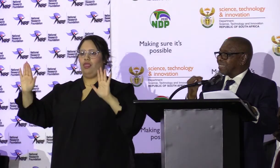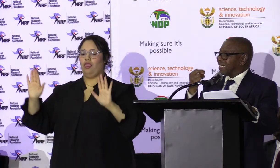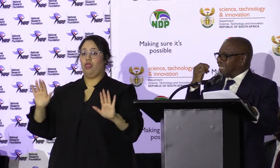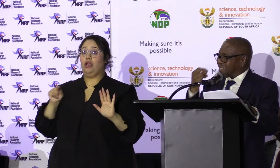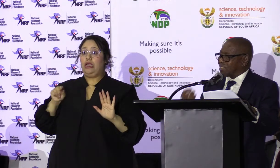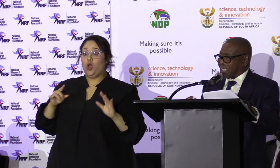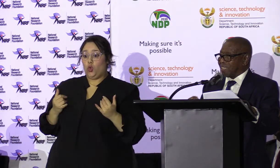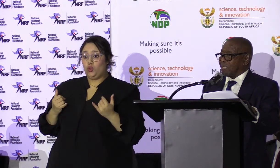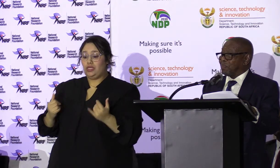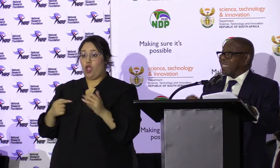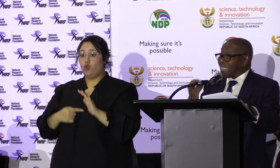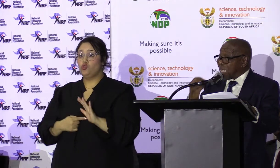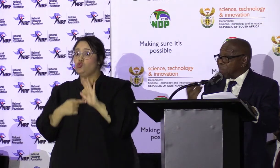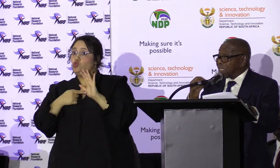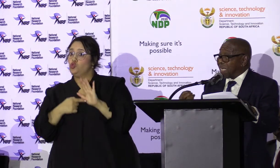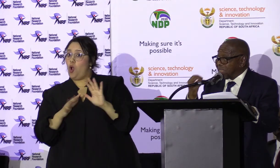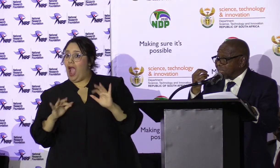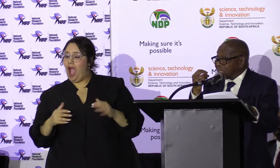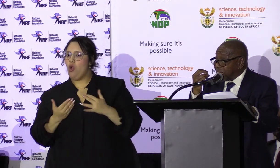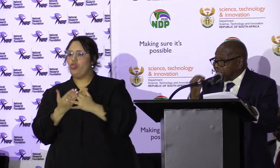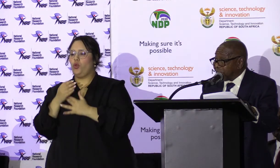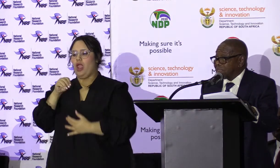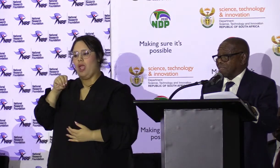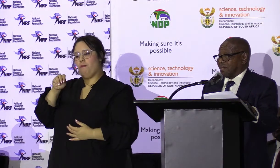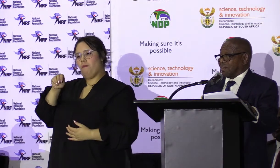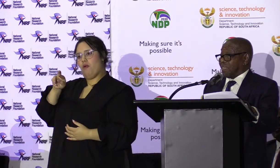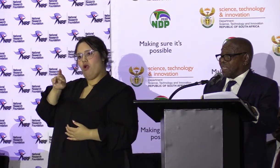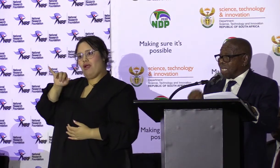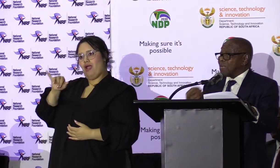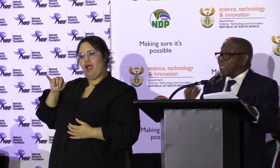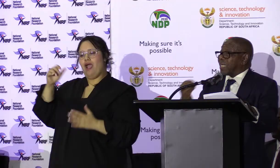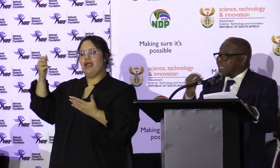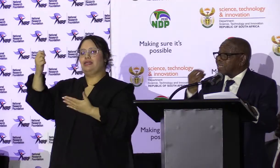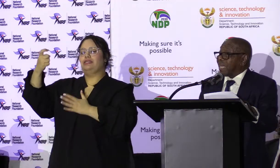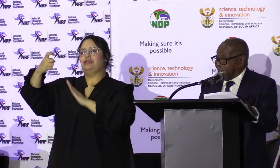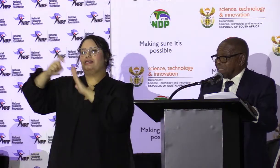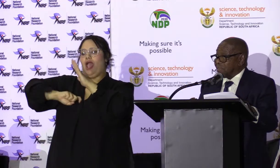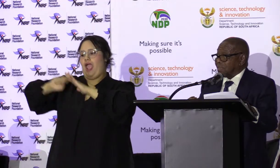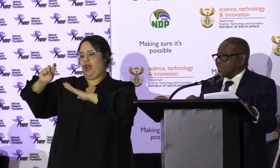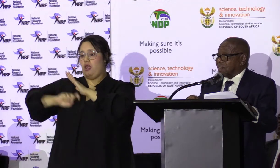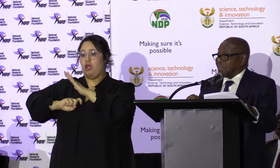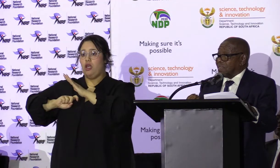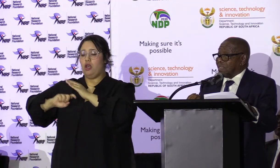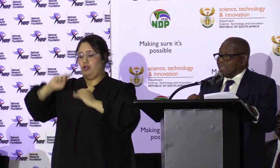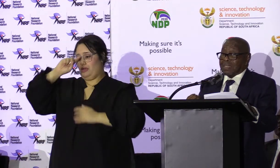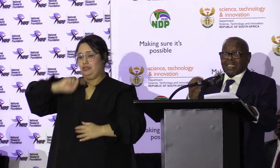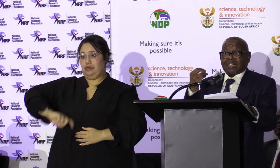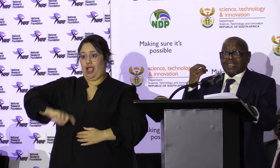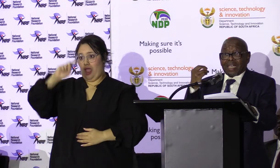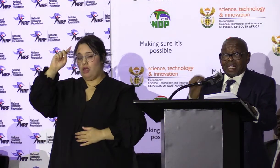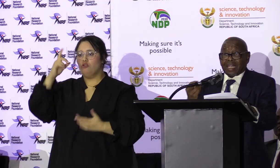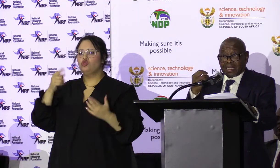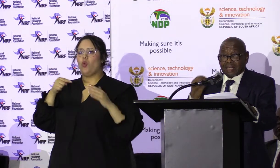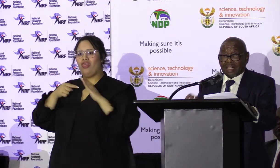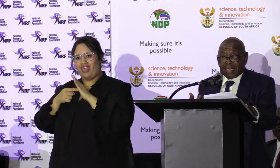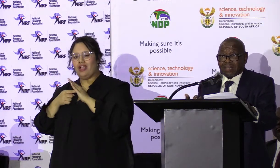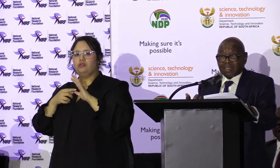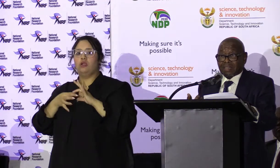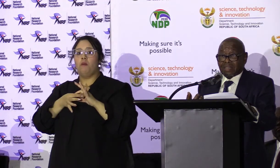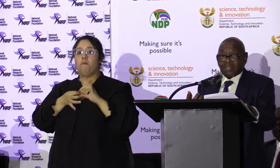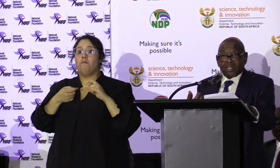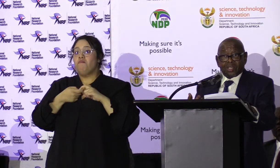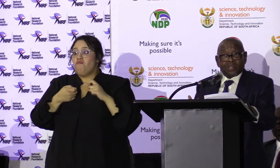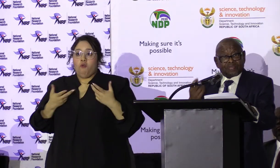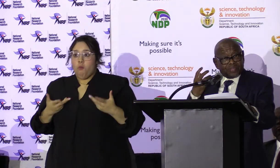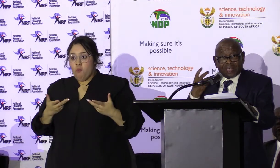Today, that is illustrated by the MRI scan. The MRI scan is as a direct